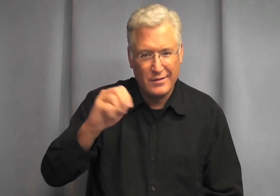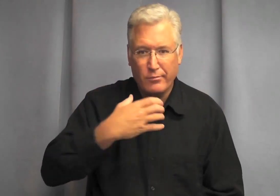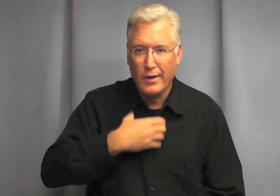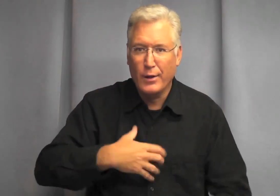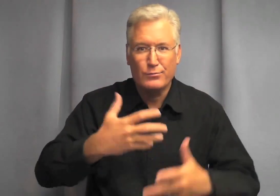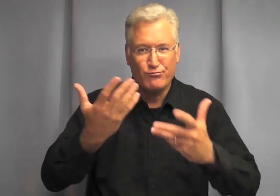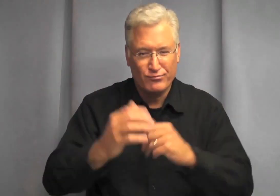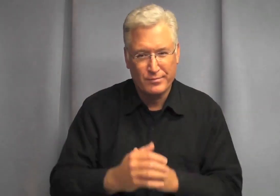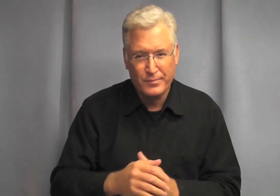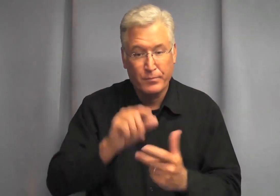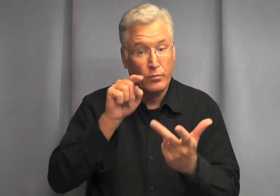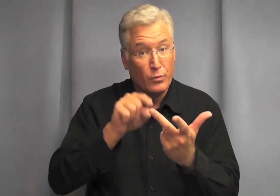from starvation.